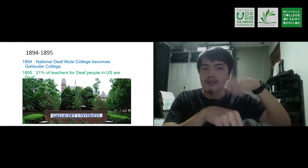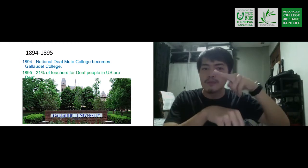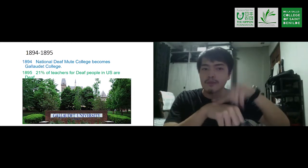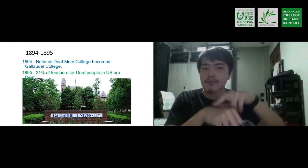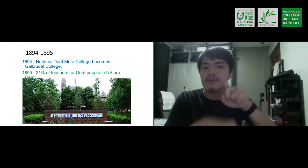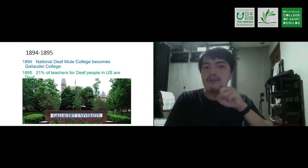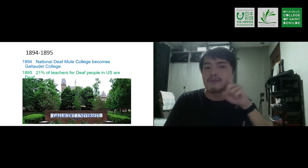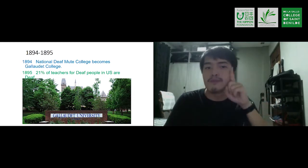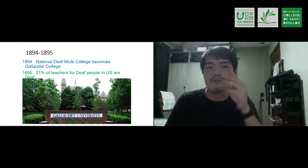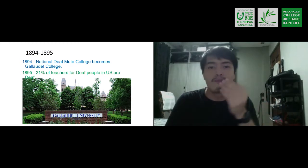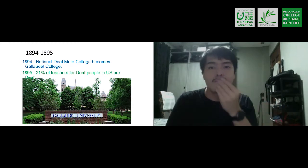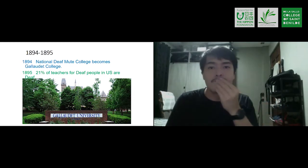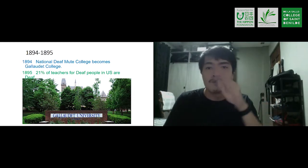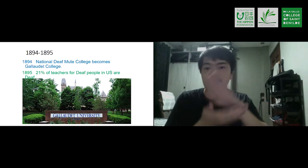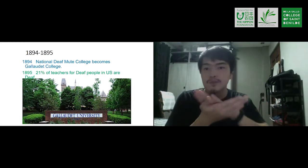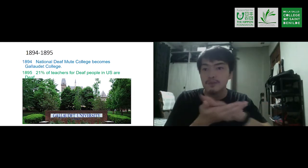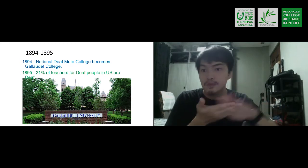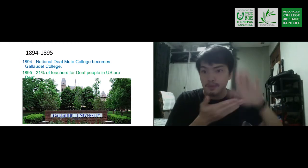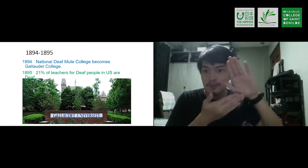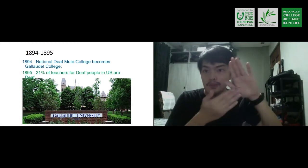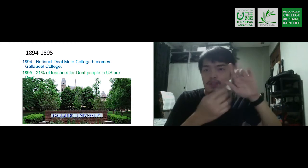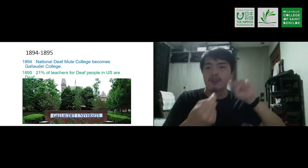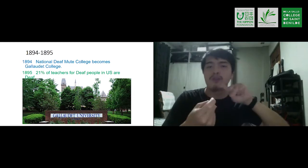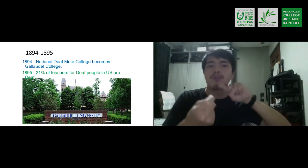a school by the name of the National Deaf Mute College